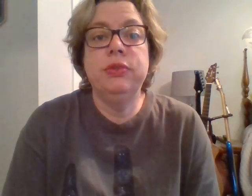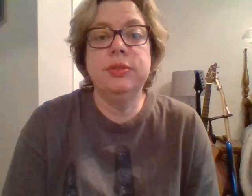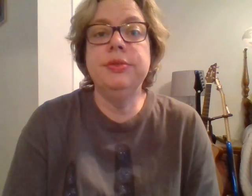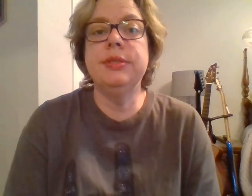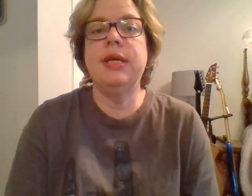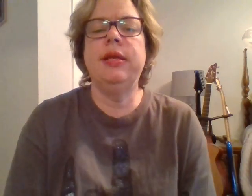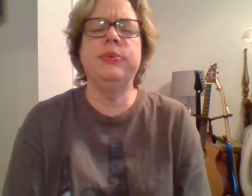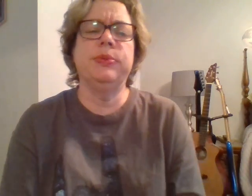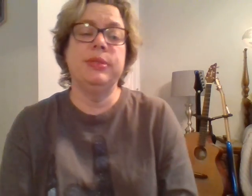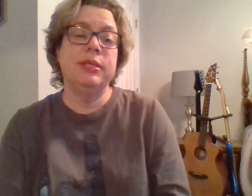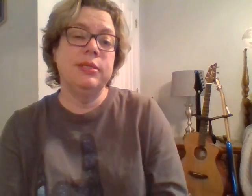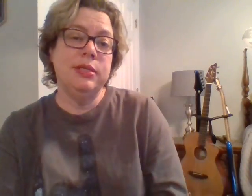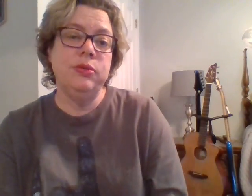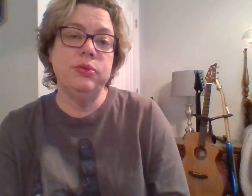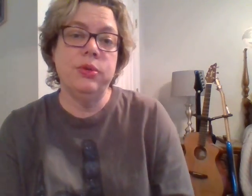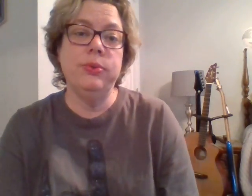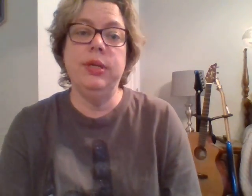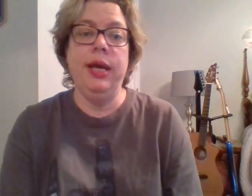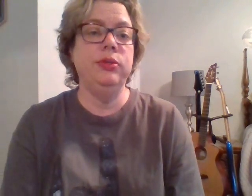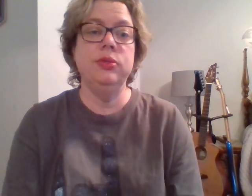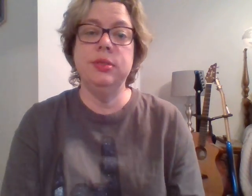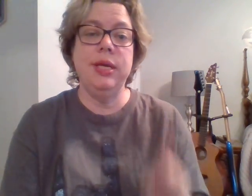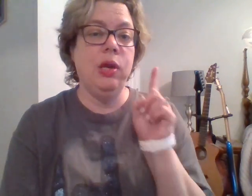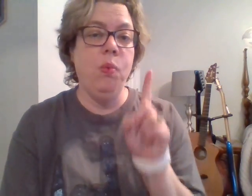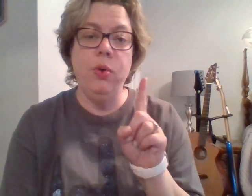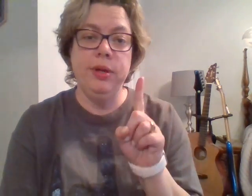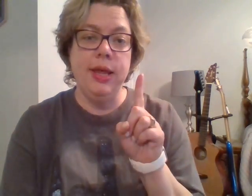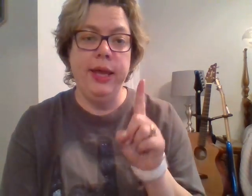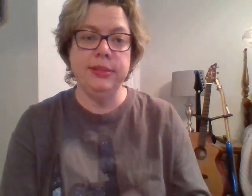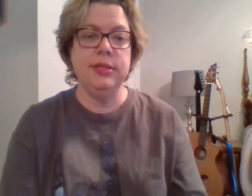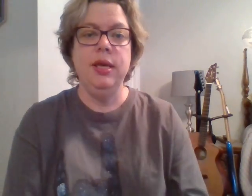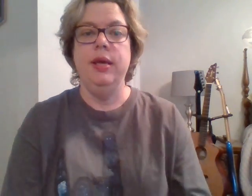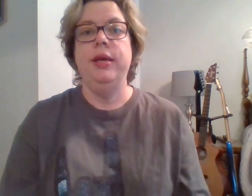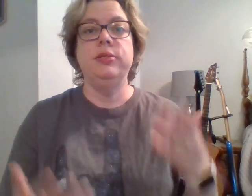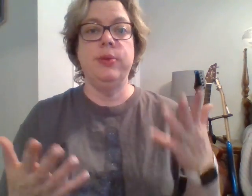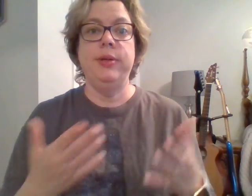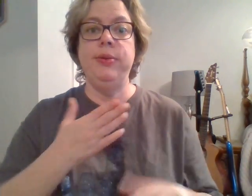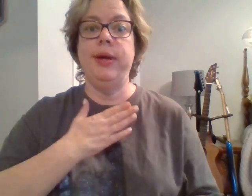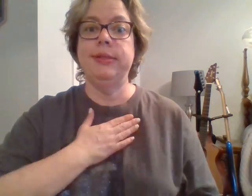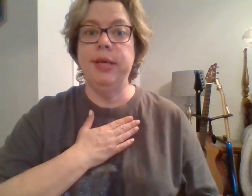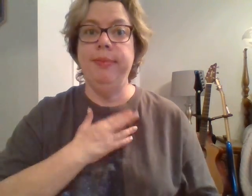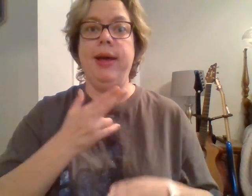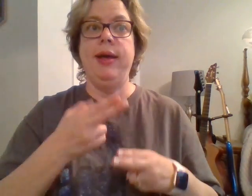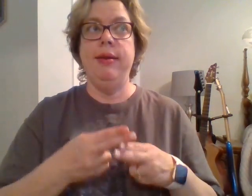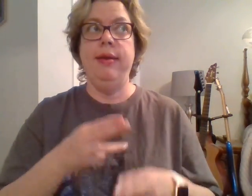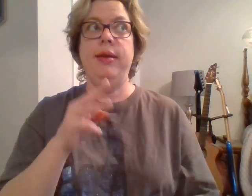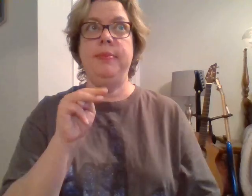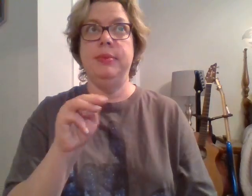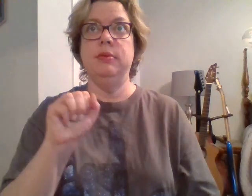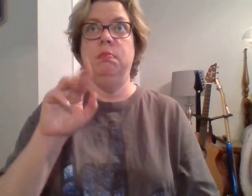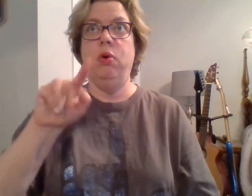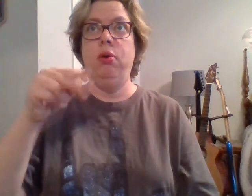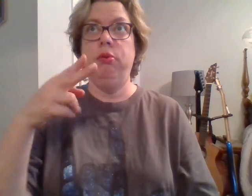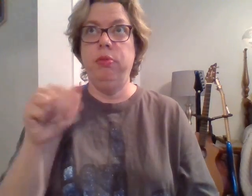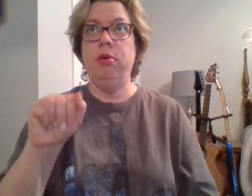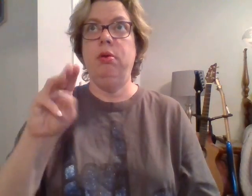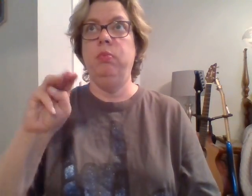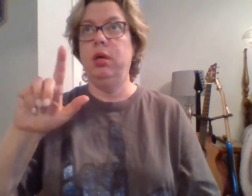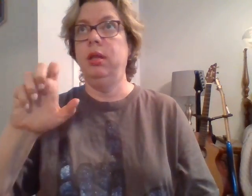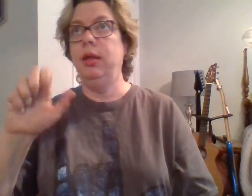learning sign language, I was 16 years old and I had just taken one class. And so I knew how to say my name is Martha